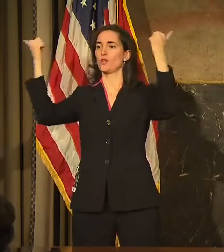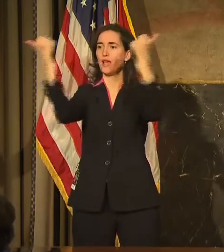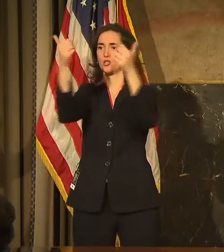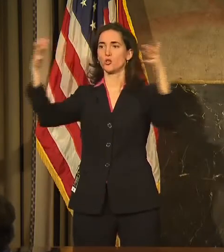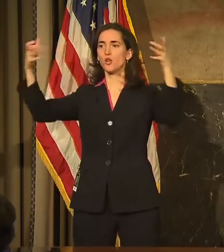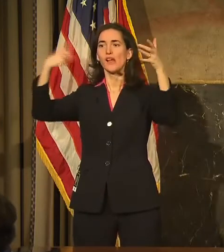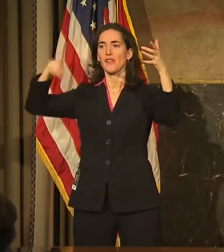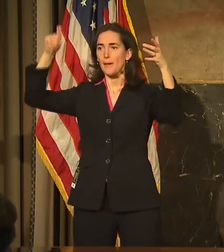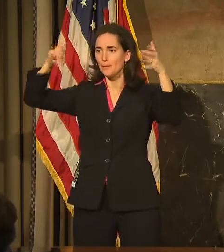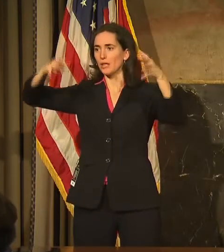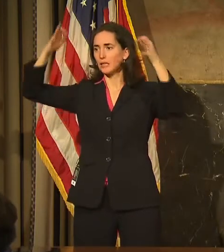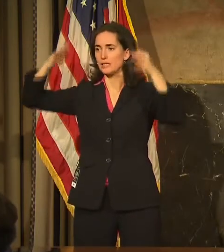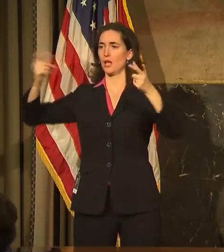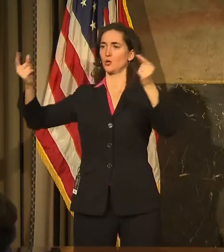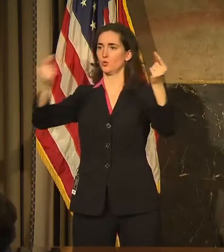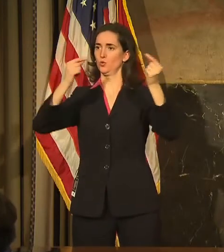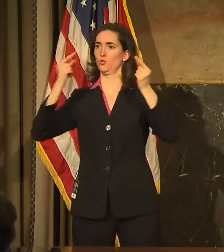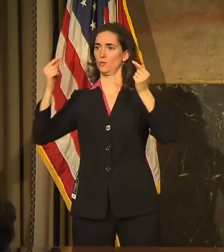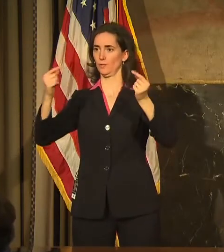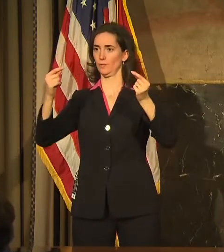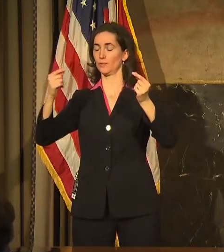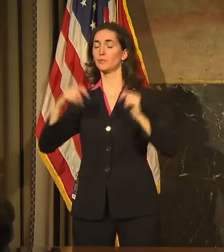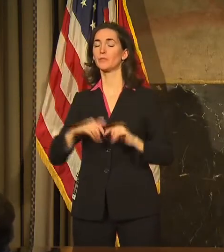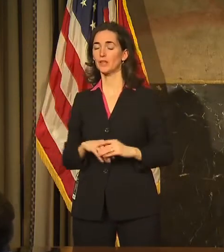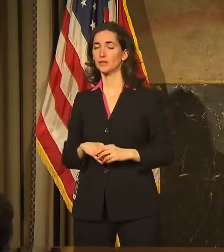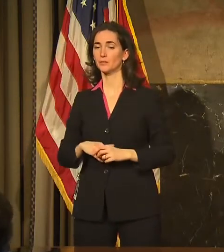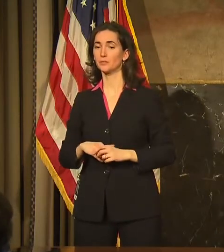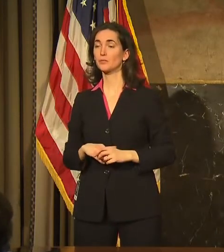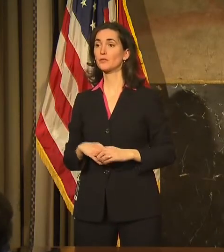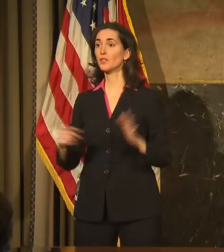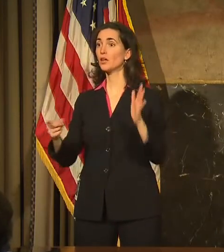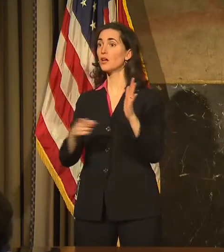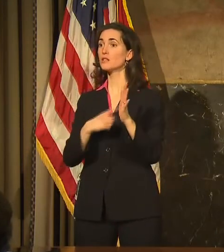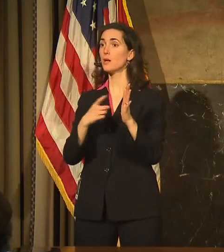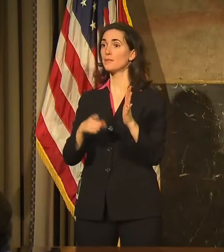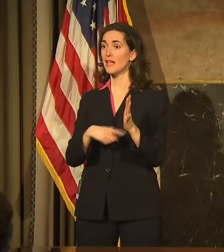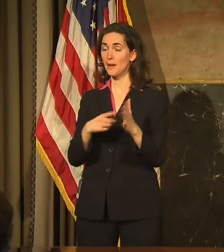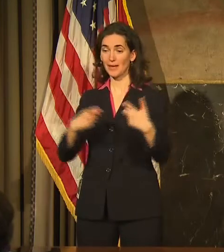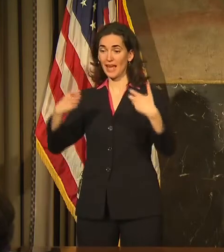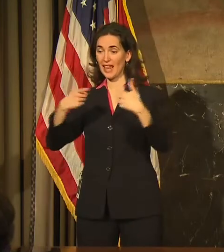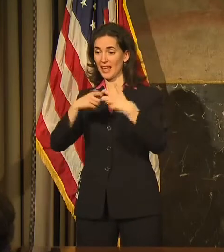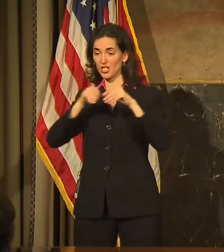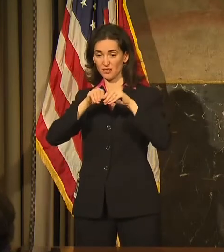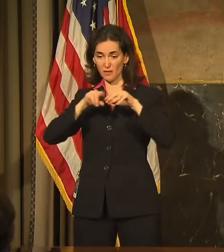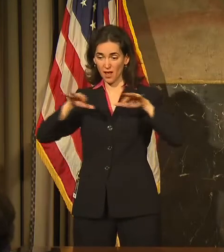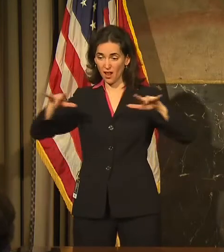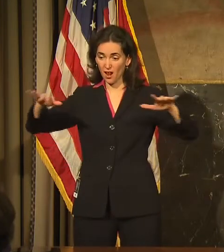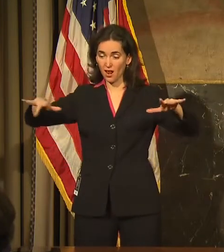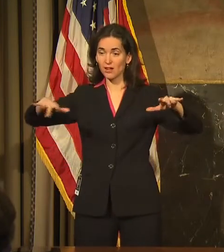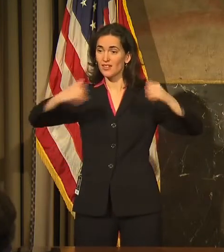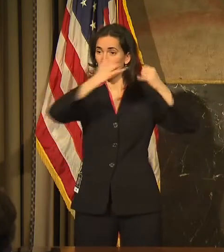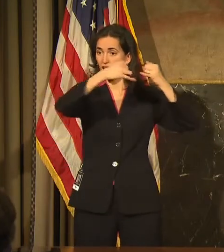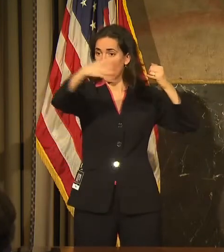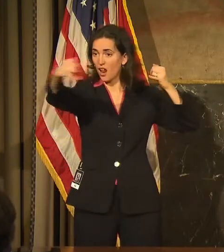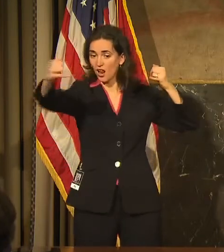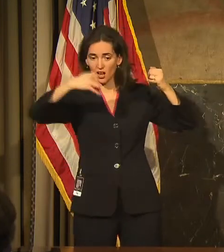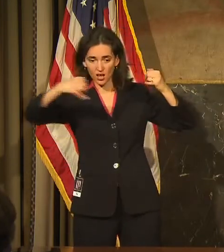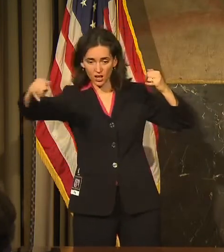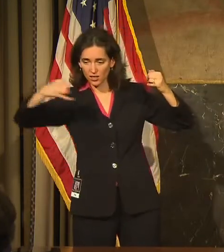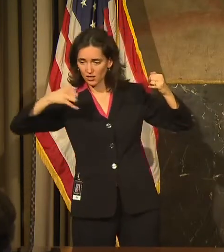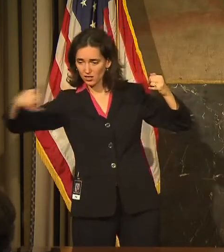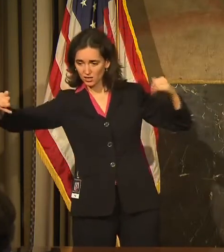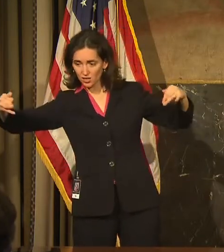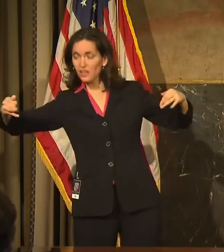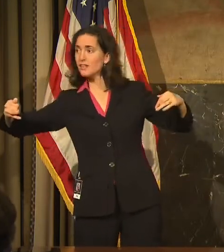these directions. And every now and then, when the demand on a grid exceeds the ability for the grid to sustain